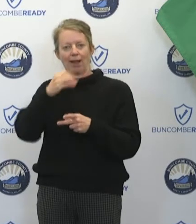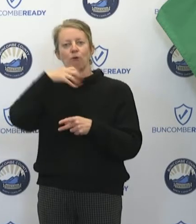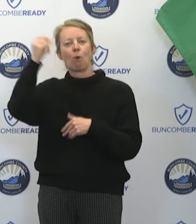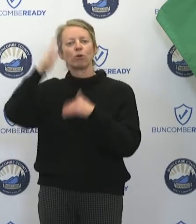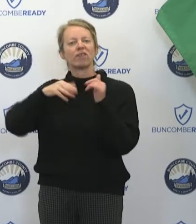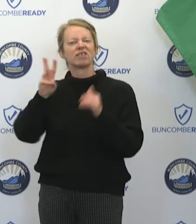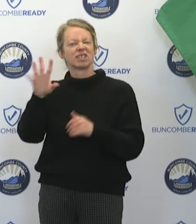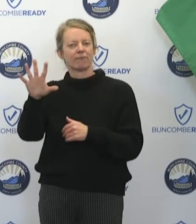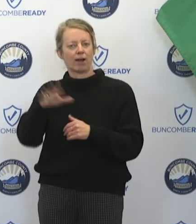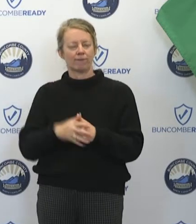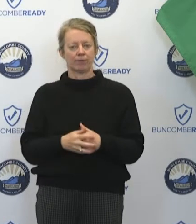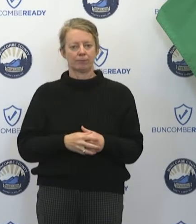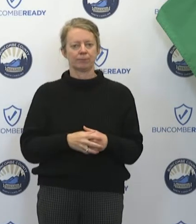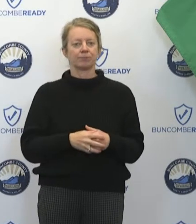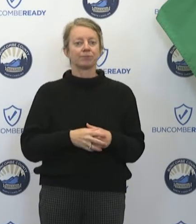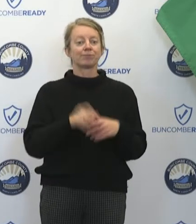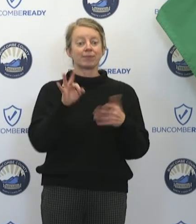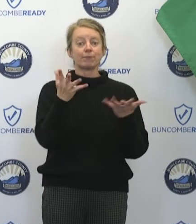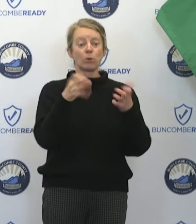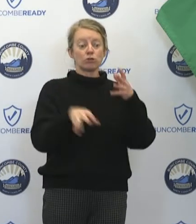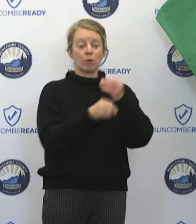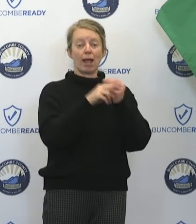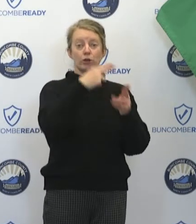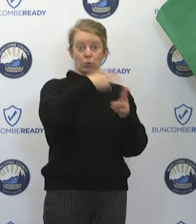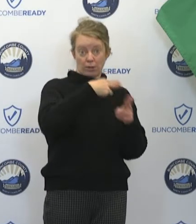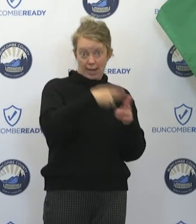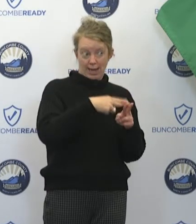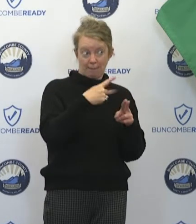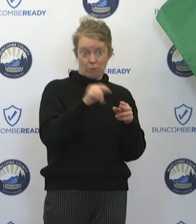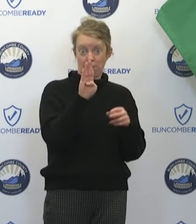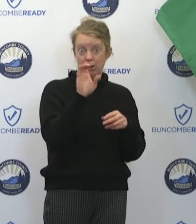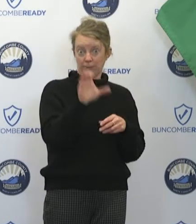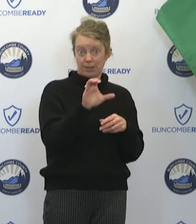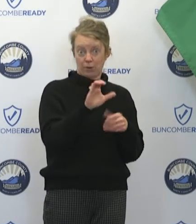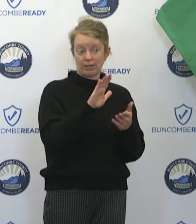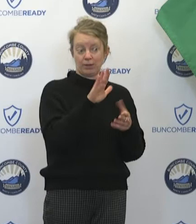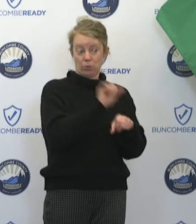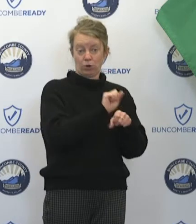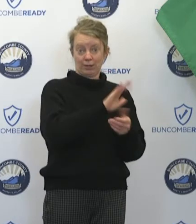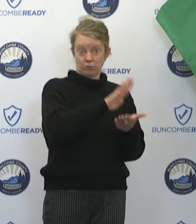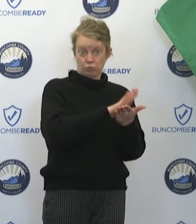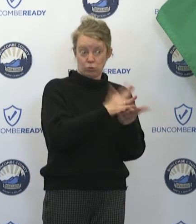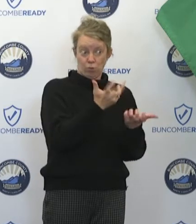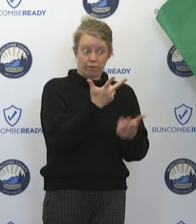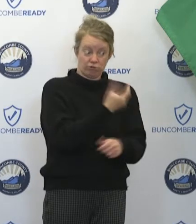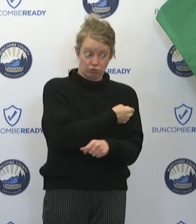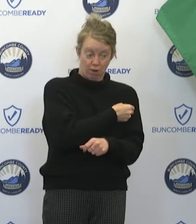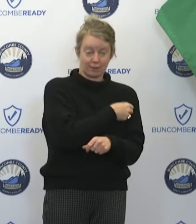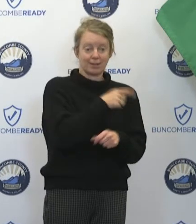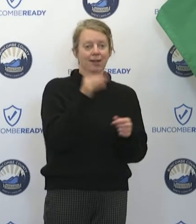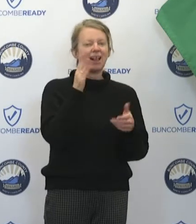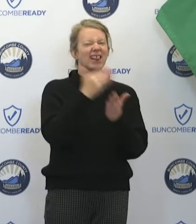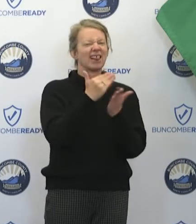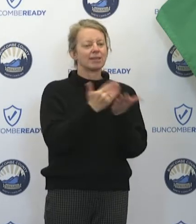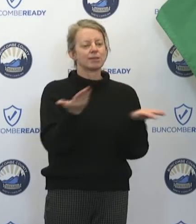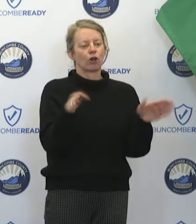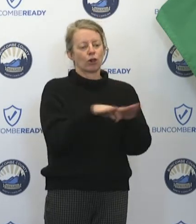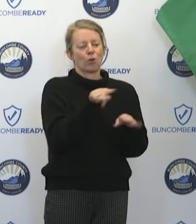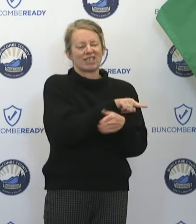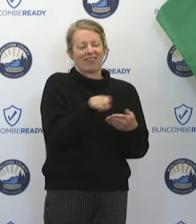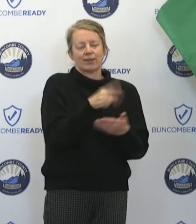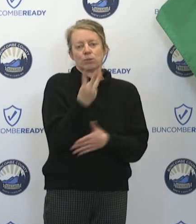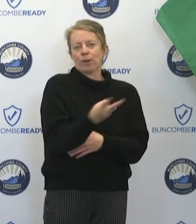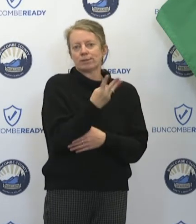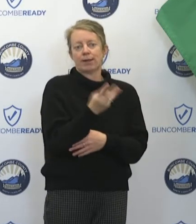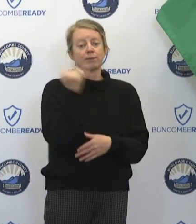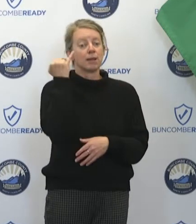The deadline for the school list to be submitted to Buncombe County HHS is close of business this Wednesday. If a school employee misses the deadline to